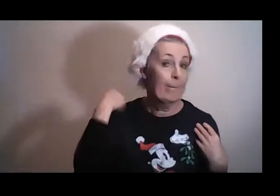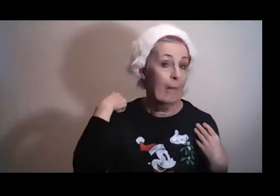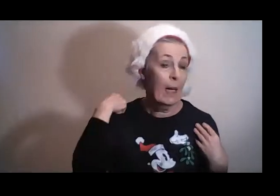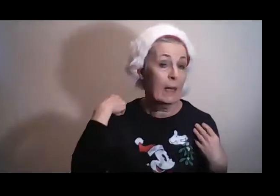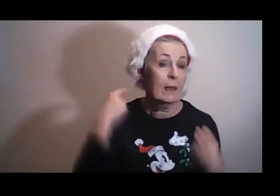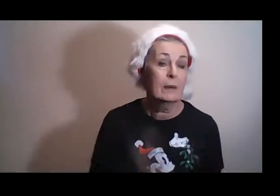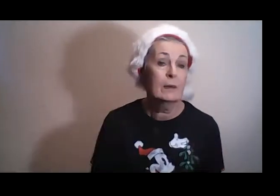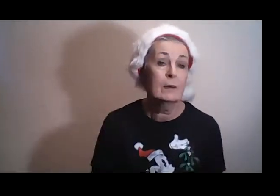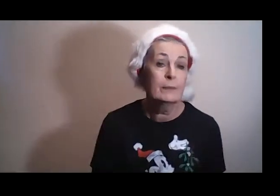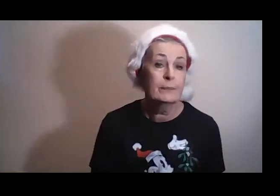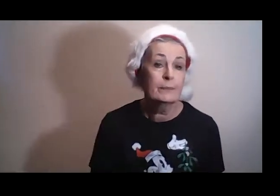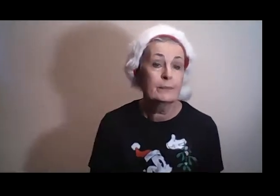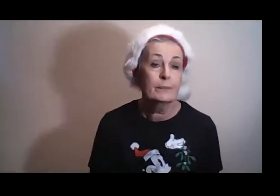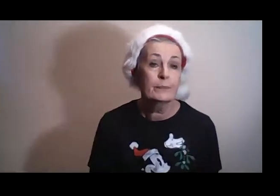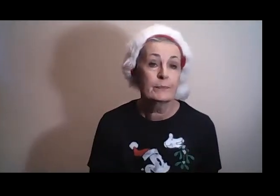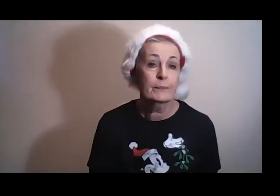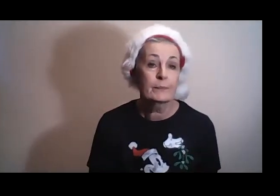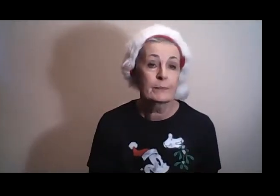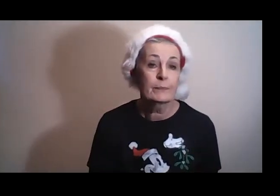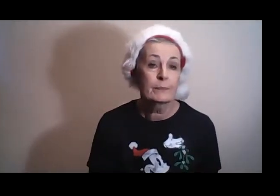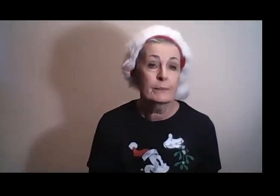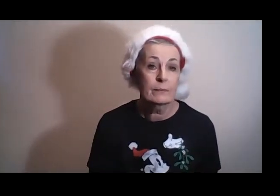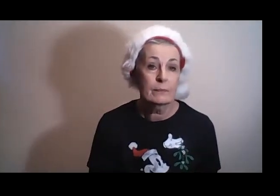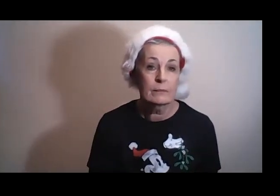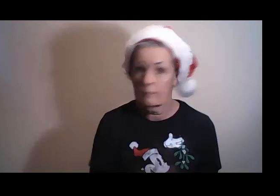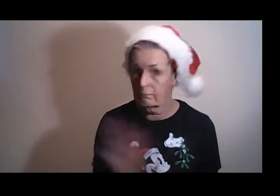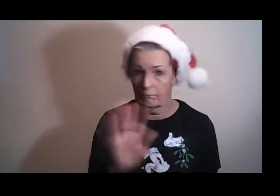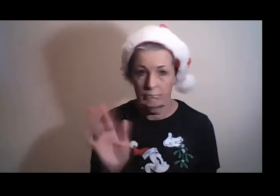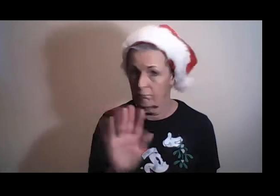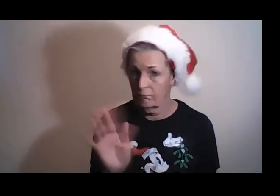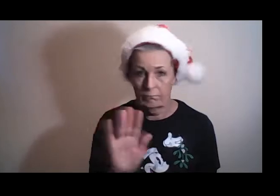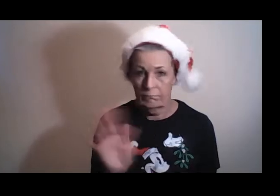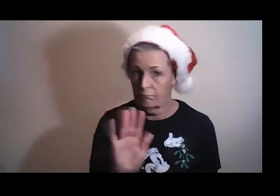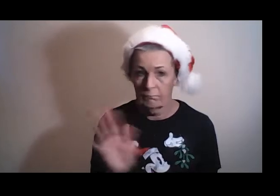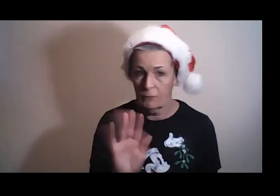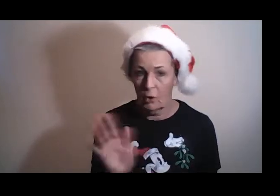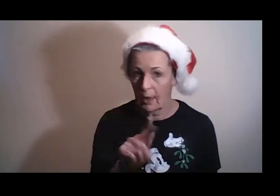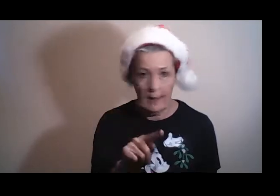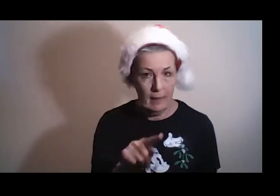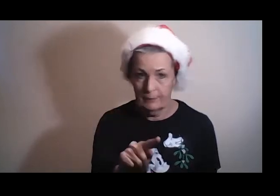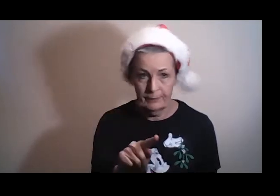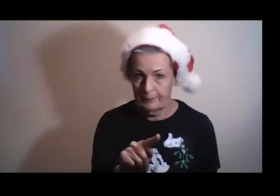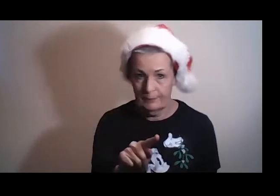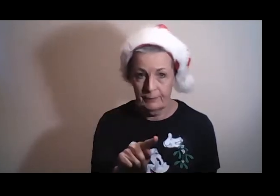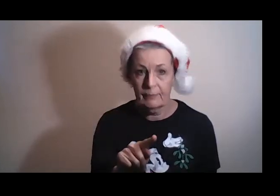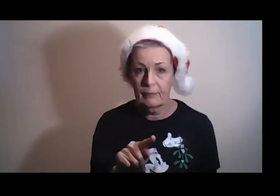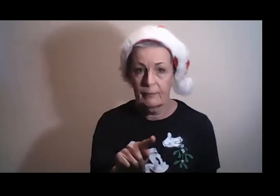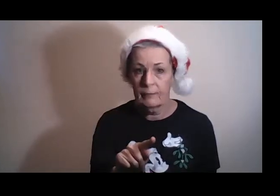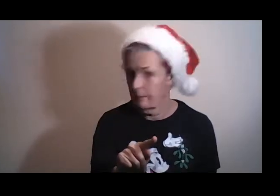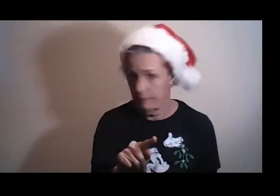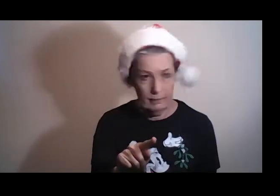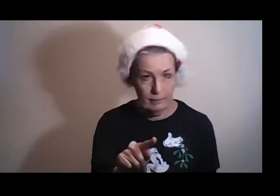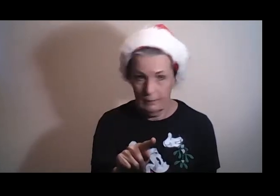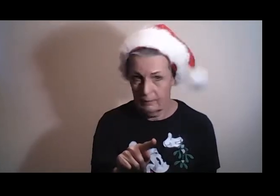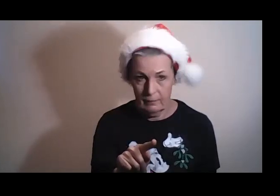I lean forward this way. I don't lean forward that way. Okay? So it's like you don't do this